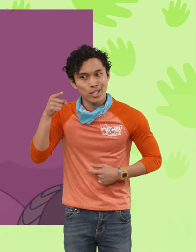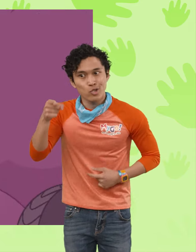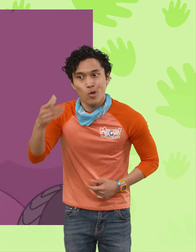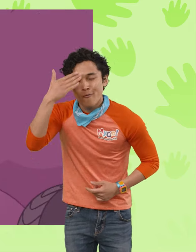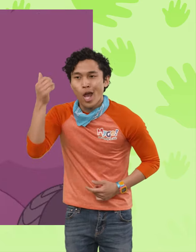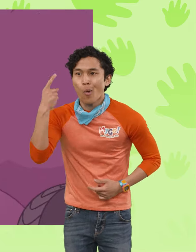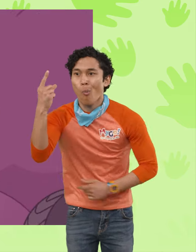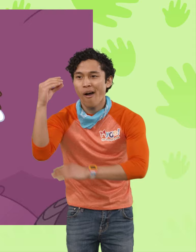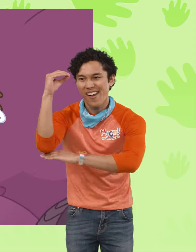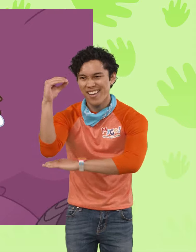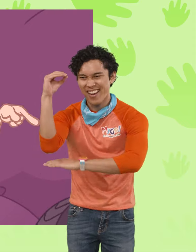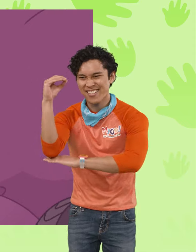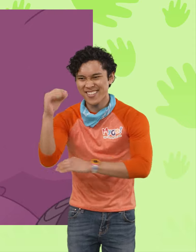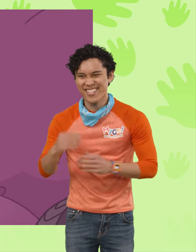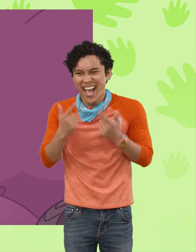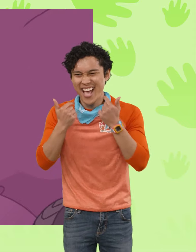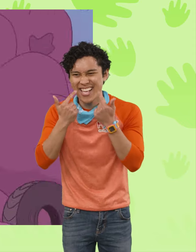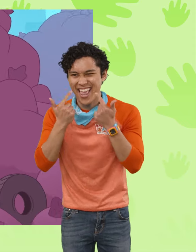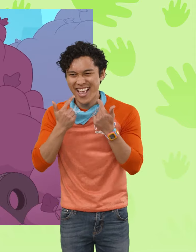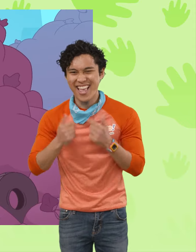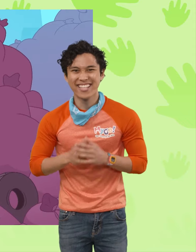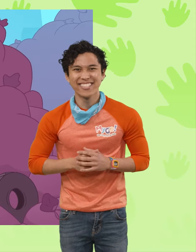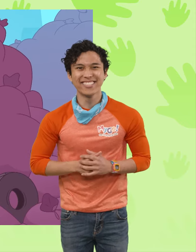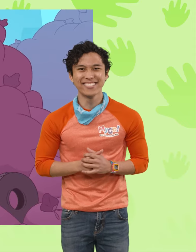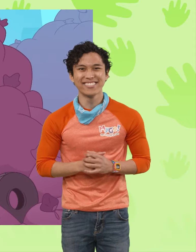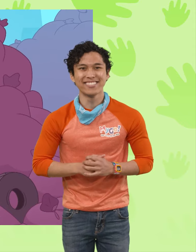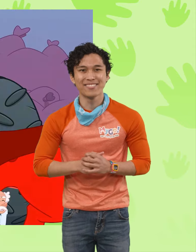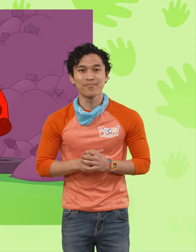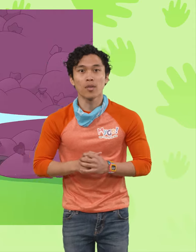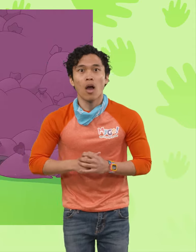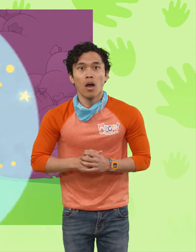I think you forgot one dinosaur.